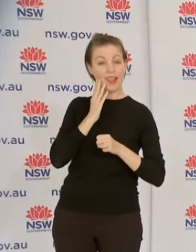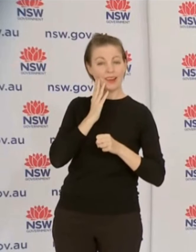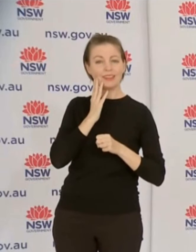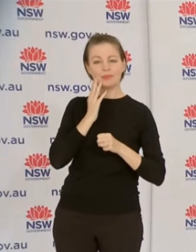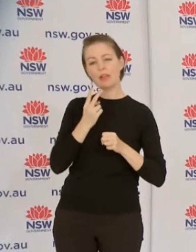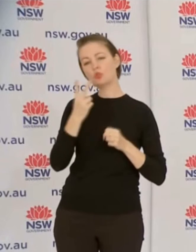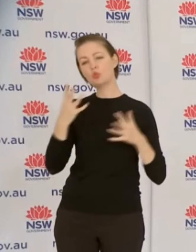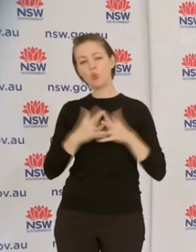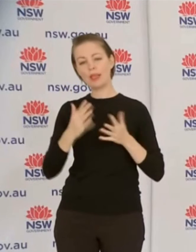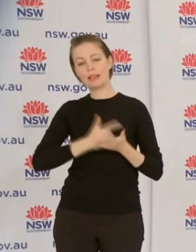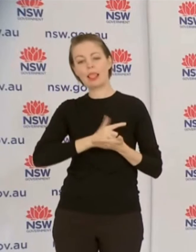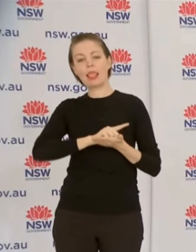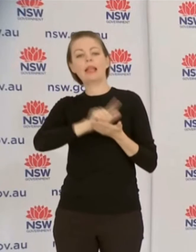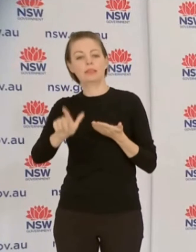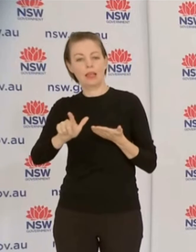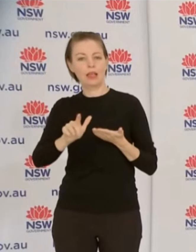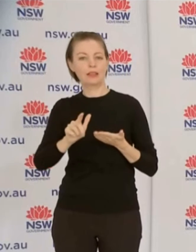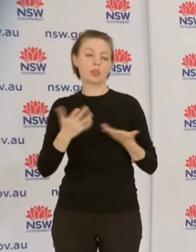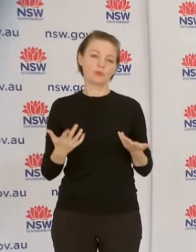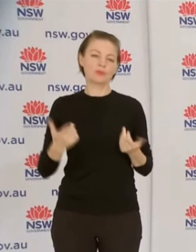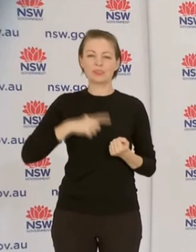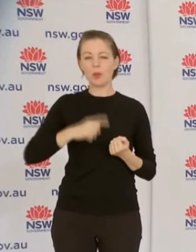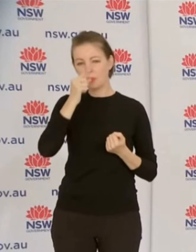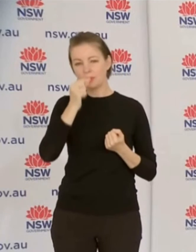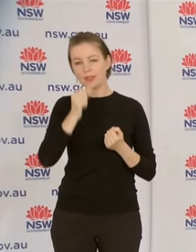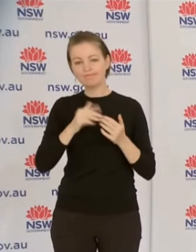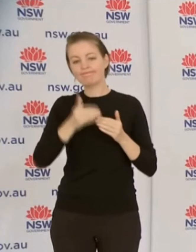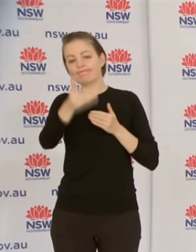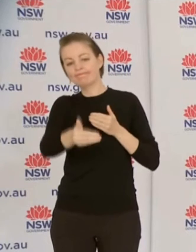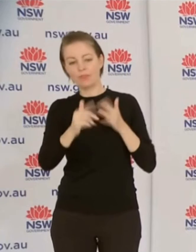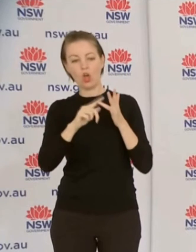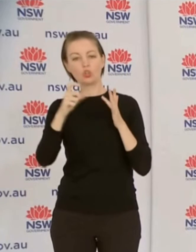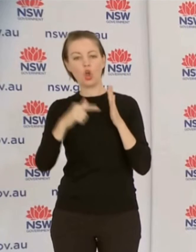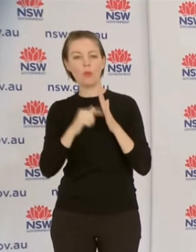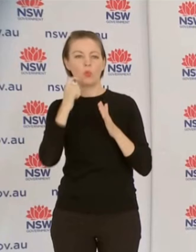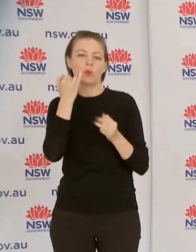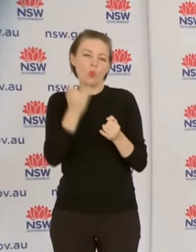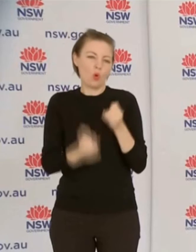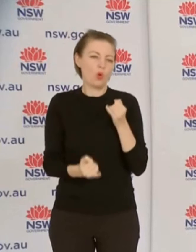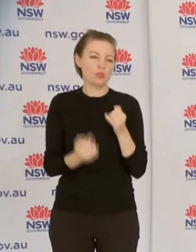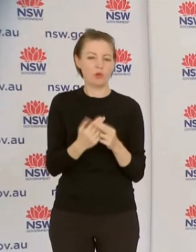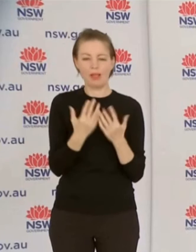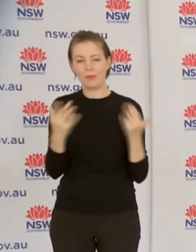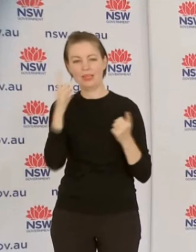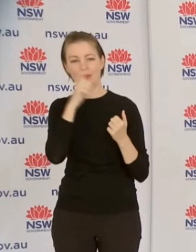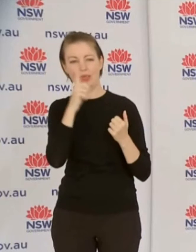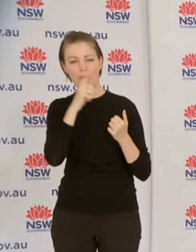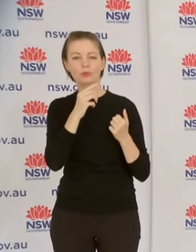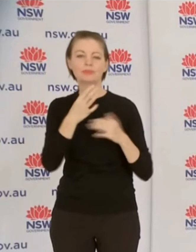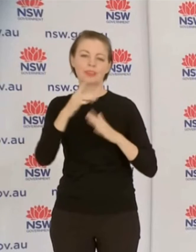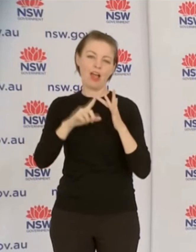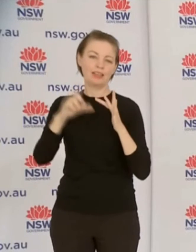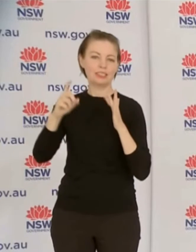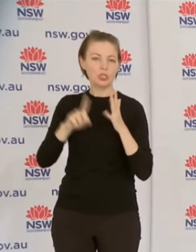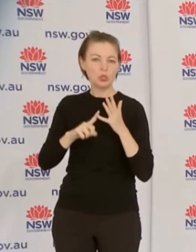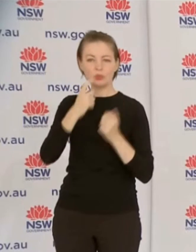that's why October is likely to be the worst month for the number of people, unfortunately, who die and the number of people that are in intensive care. And we're